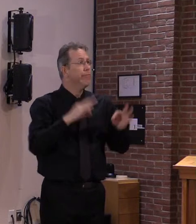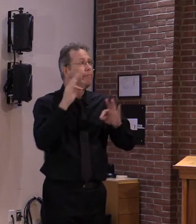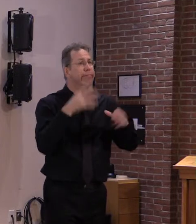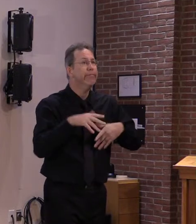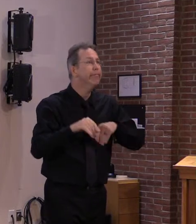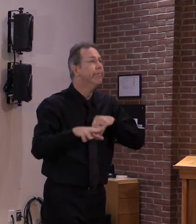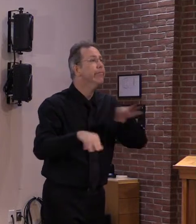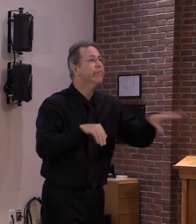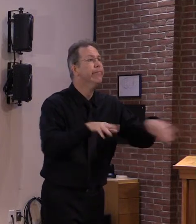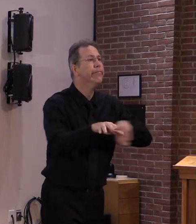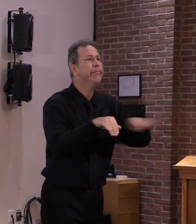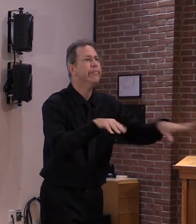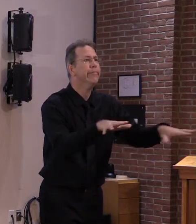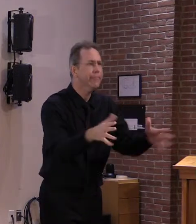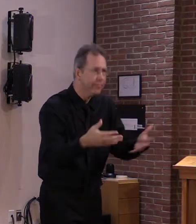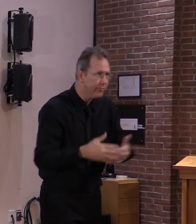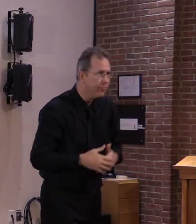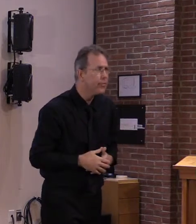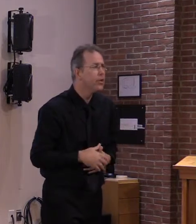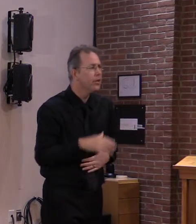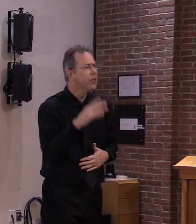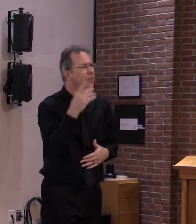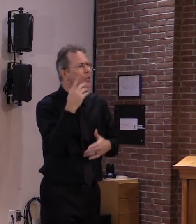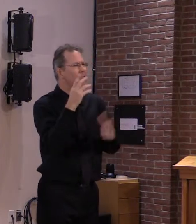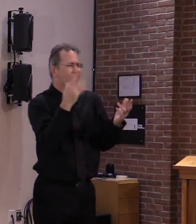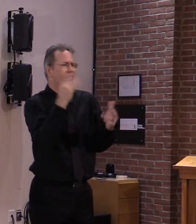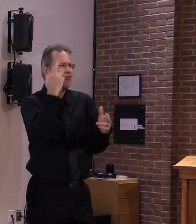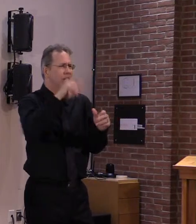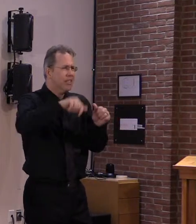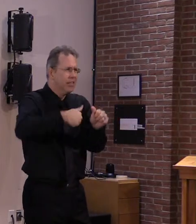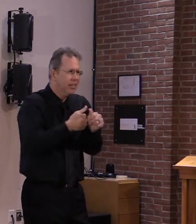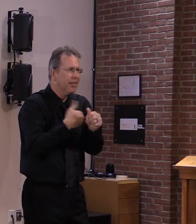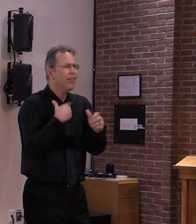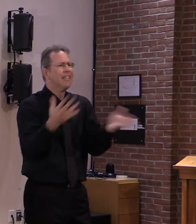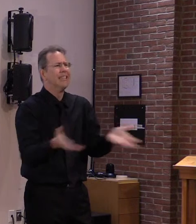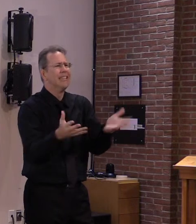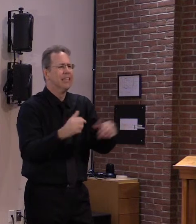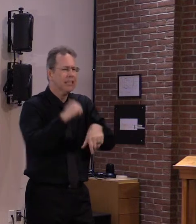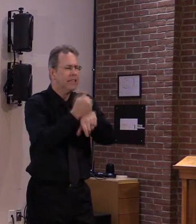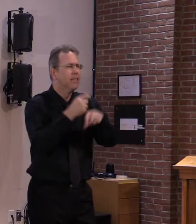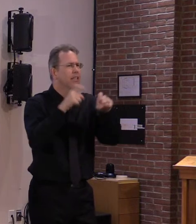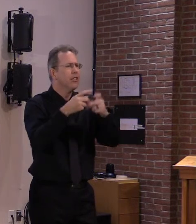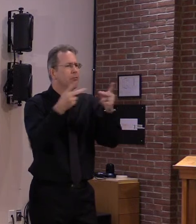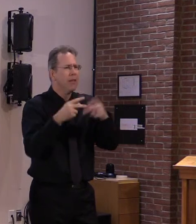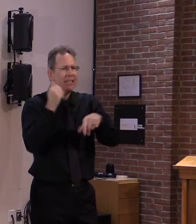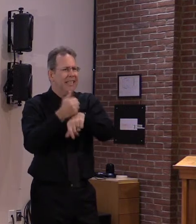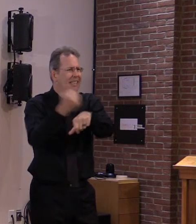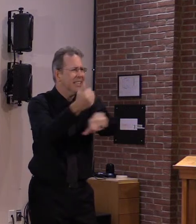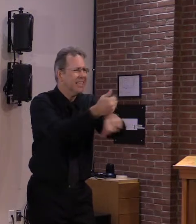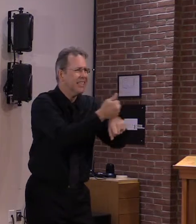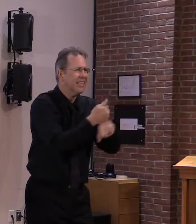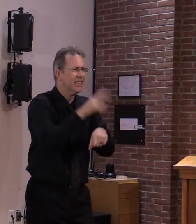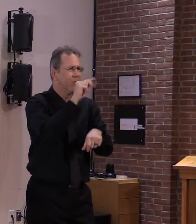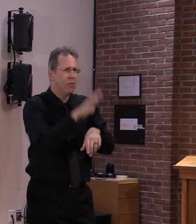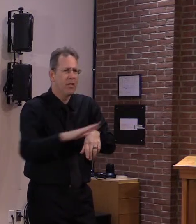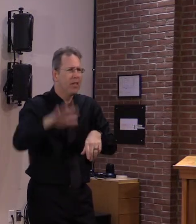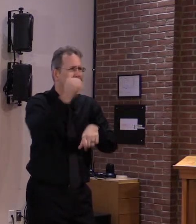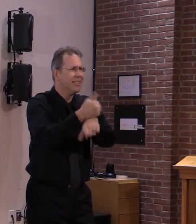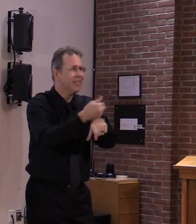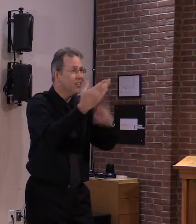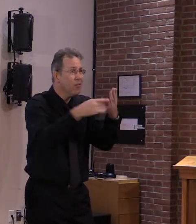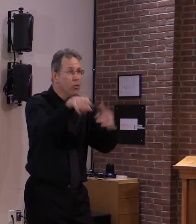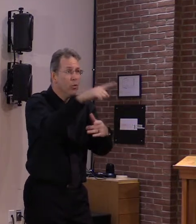Calvin. Thank you, Governor. So the proposal from earlier this week to have